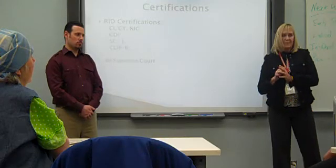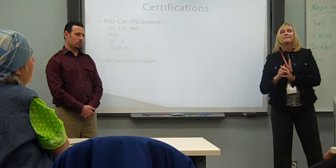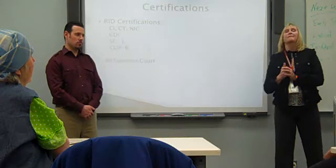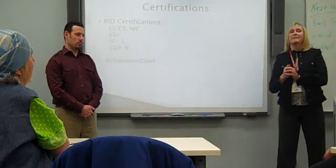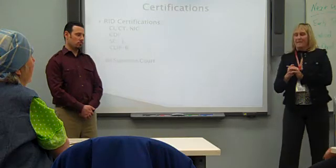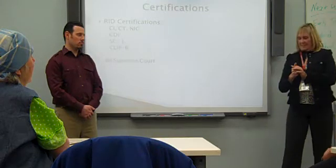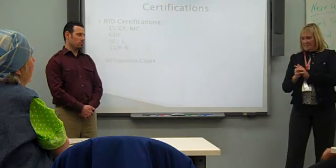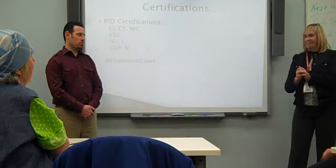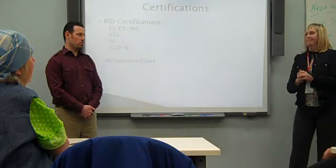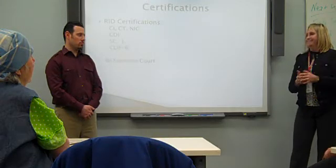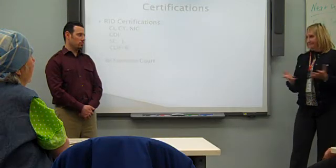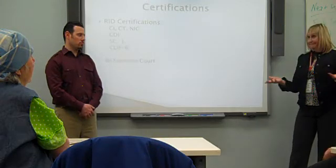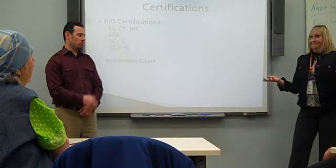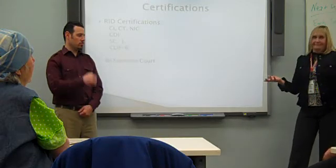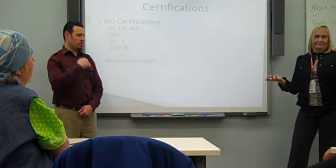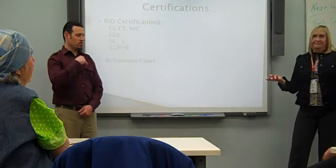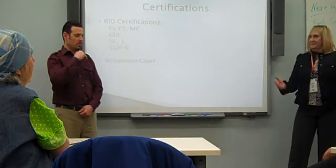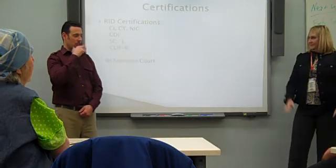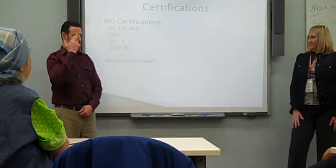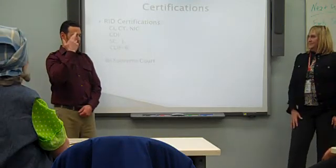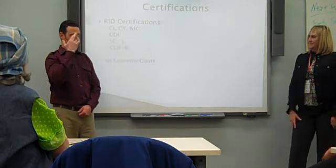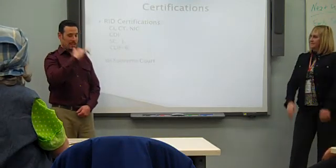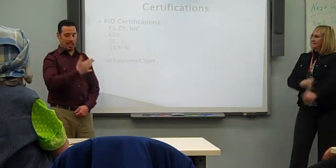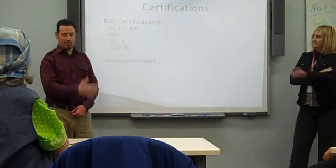It's extended supervision.